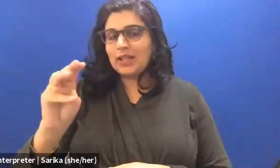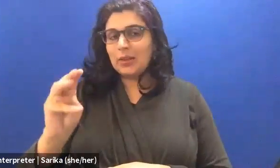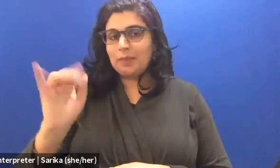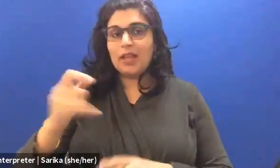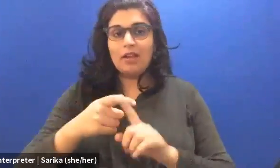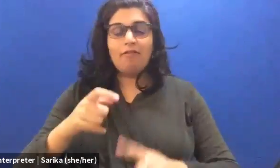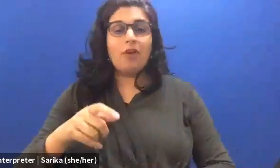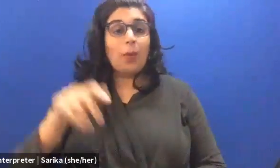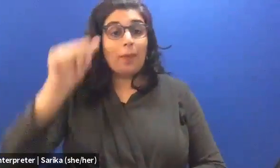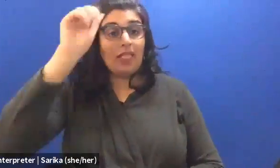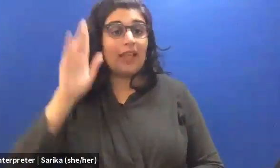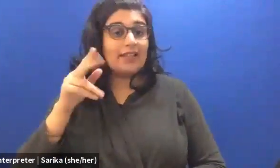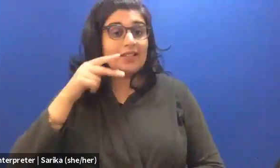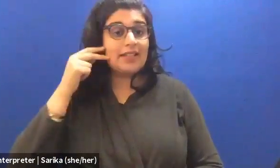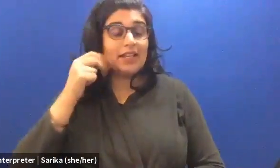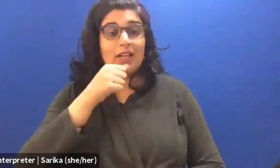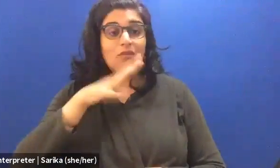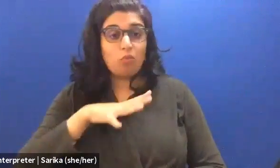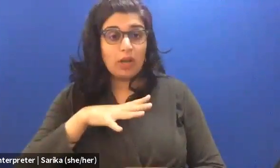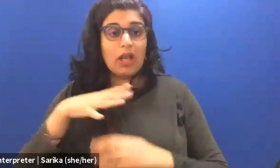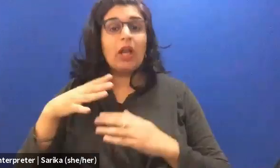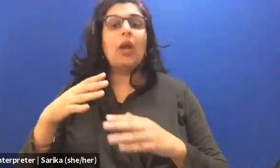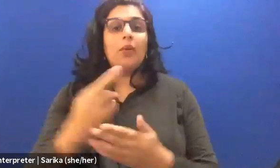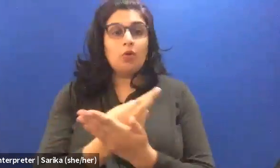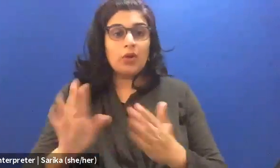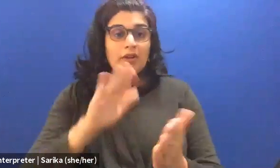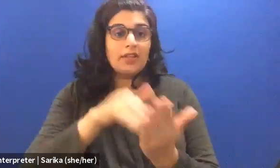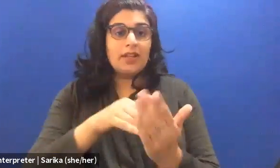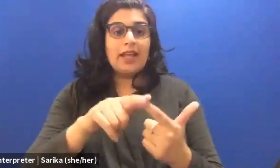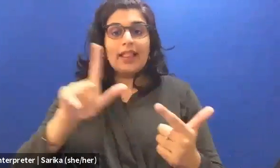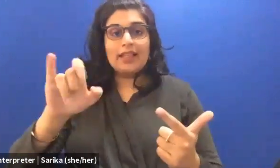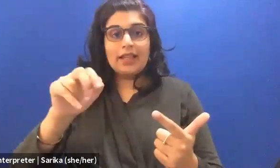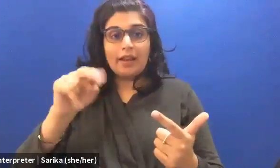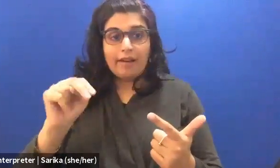Women's Resource Center, and we will have Leanne Guy from